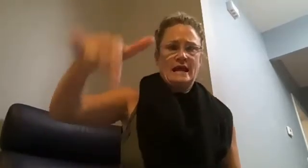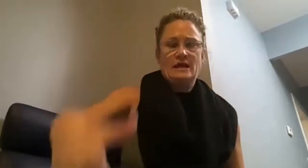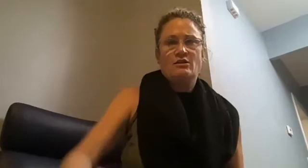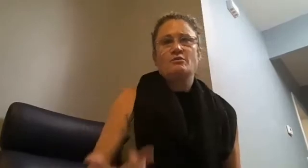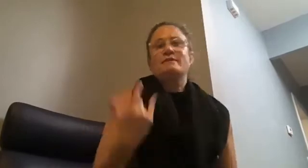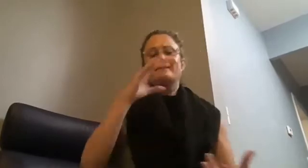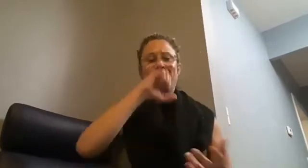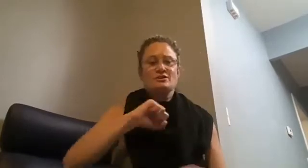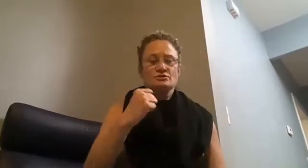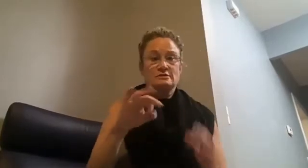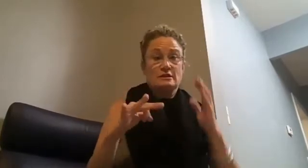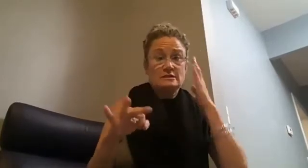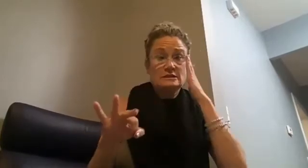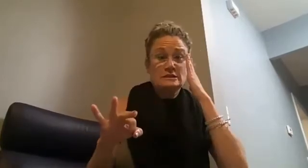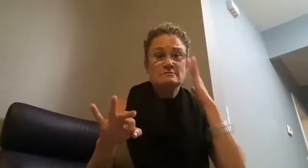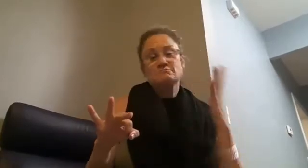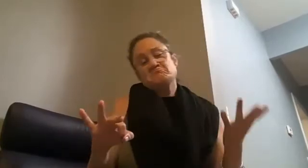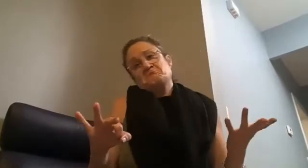of 19, that was the bottom that I was scraping. And